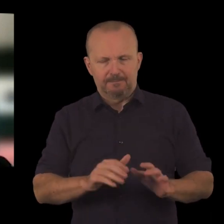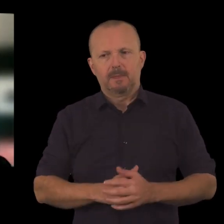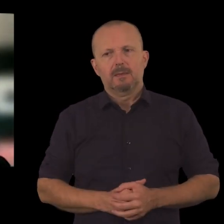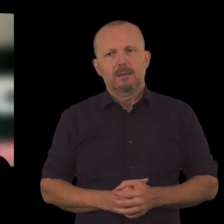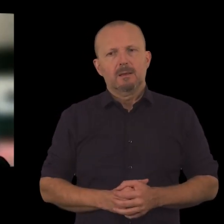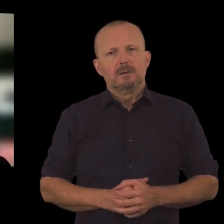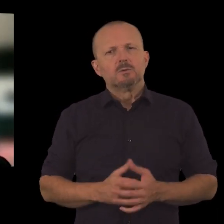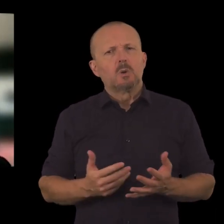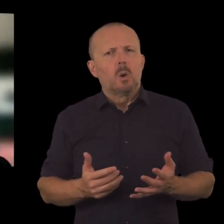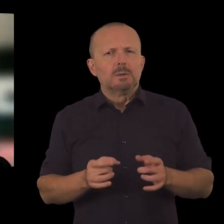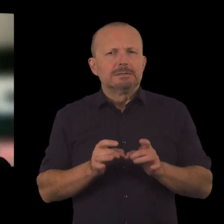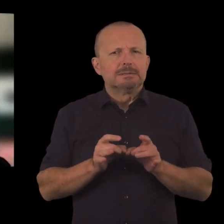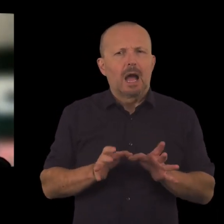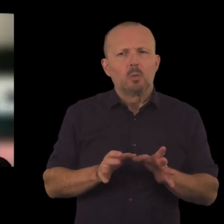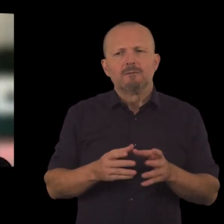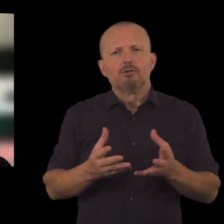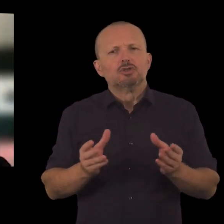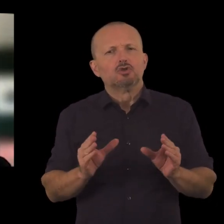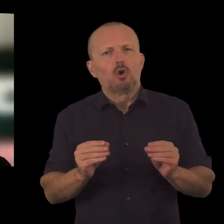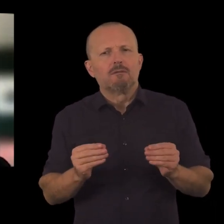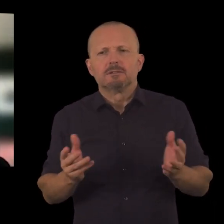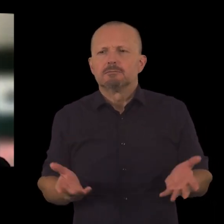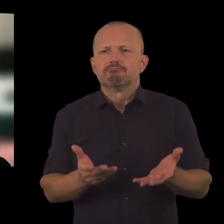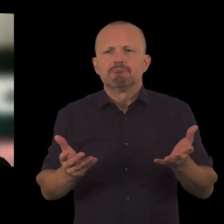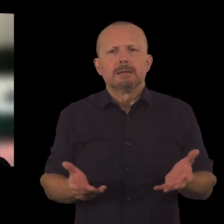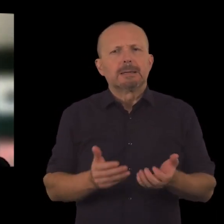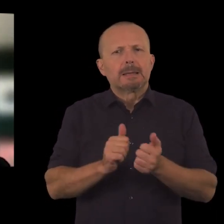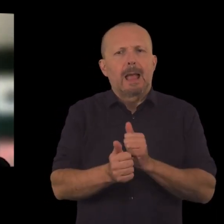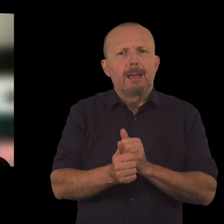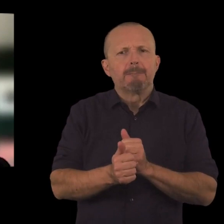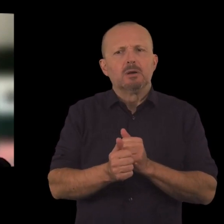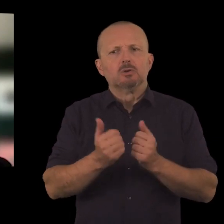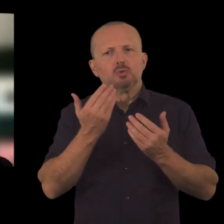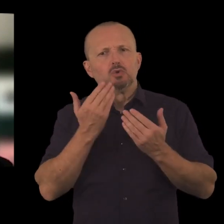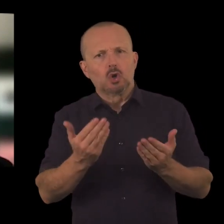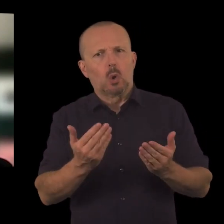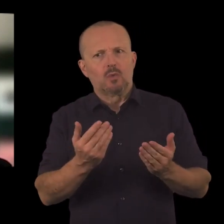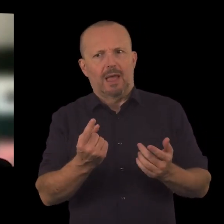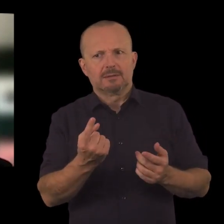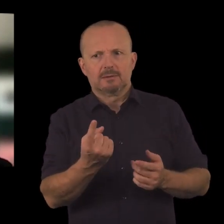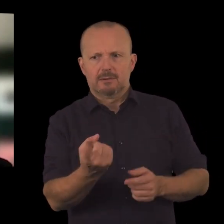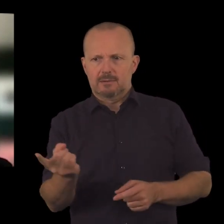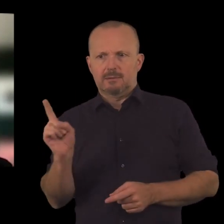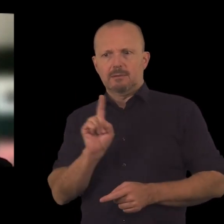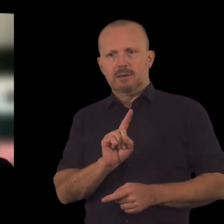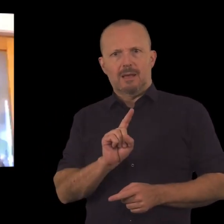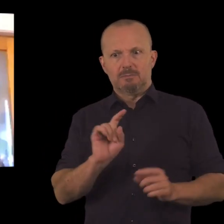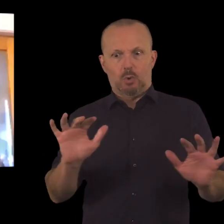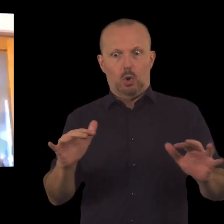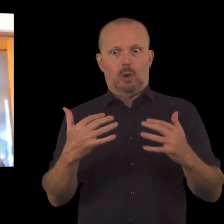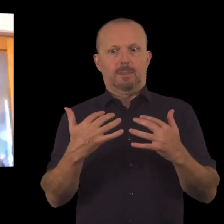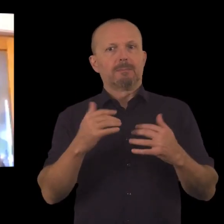So starting with some really gentle games to show people firstly that they can have fun.